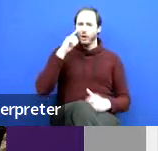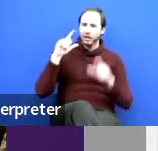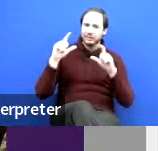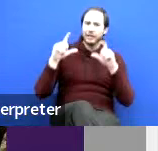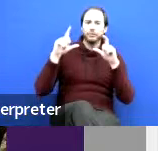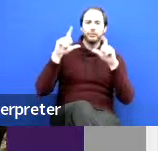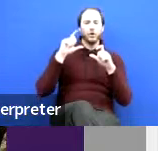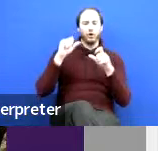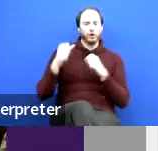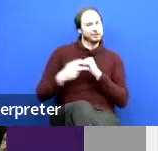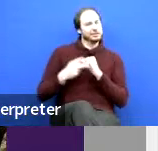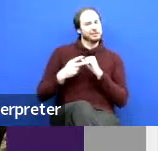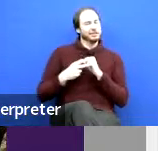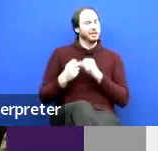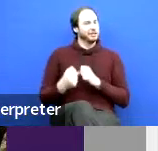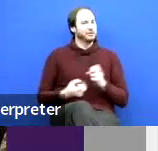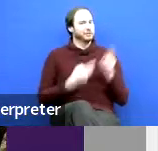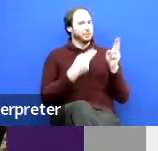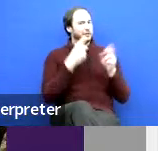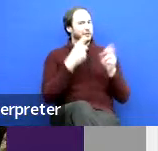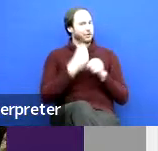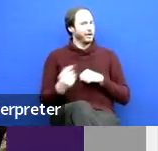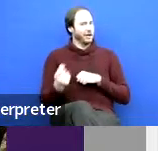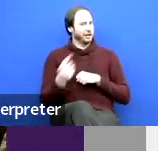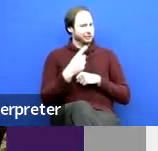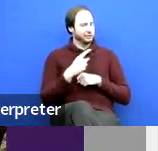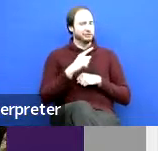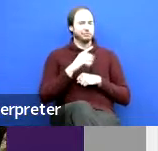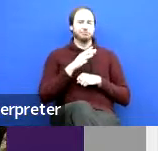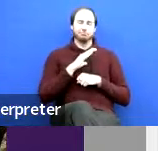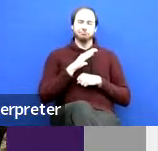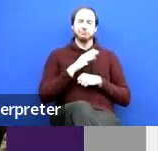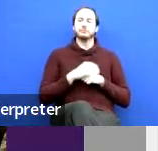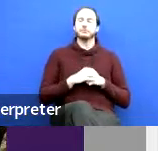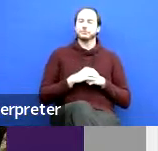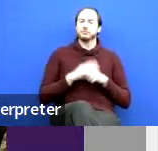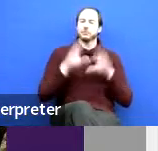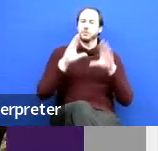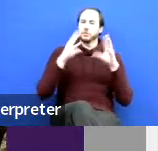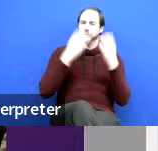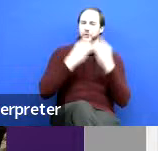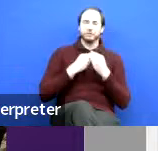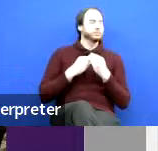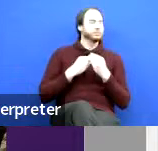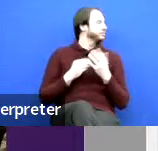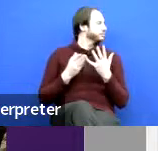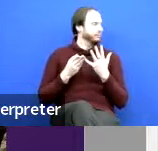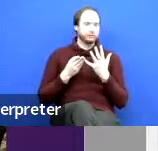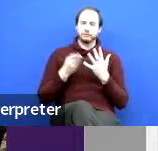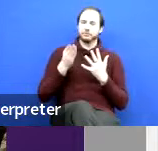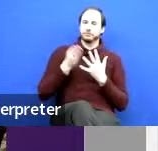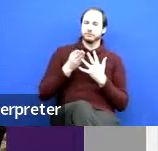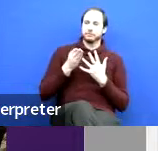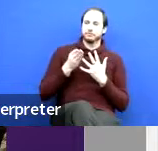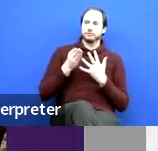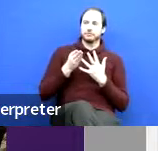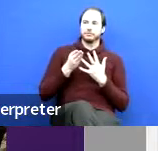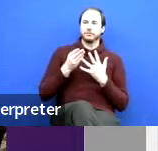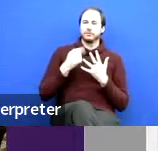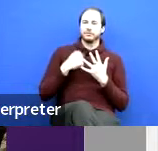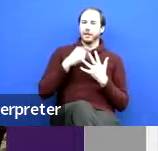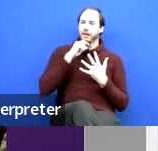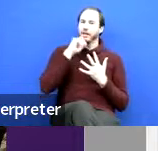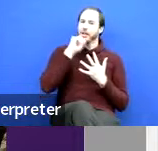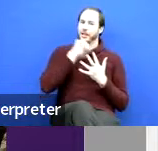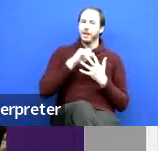year you could be here. And it's just wonderful to see. I just have to say, I just really do love